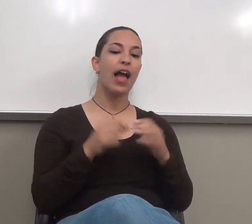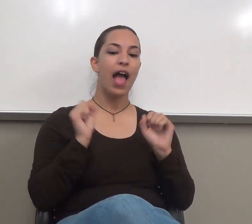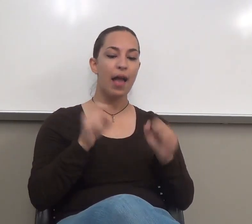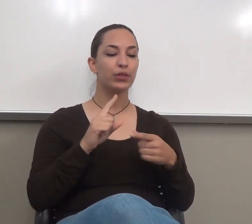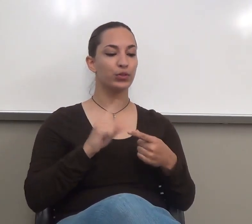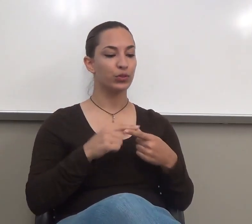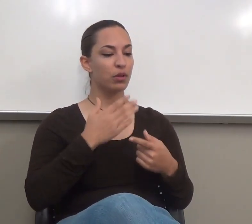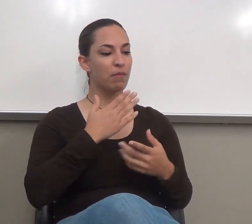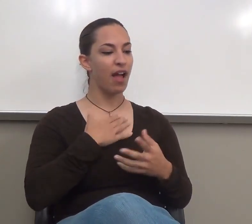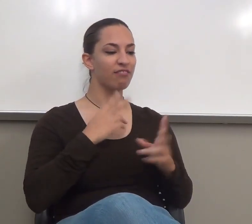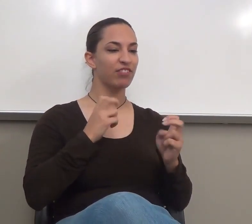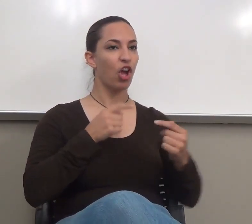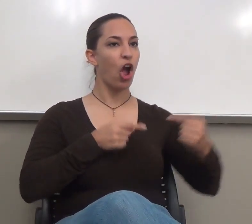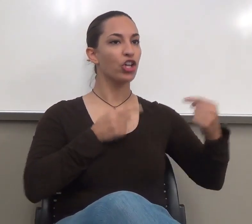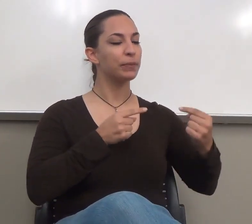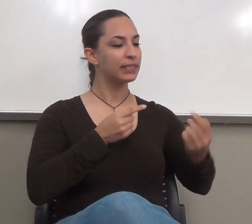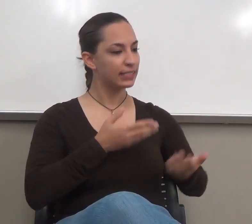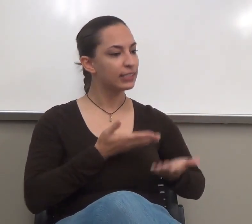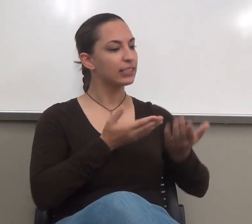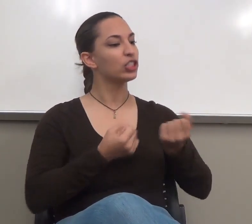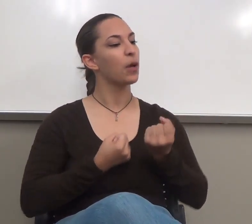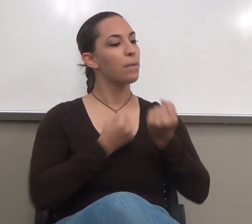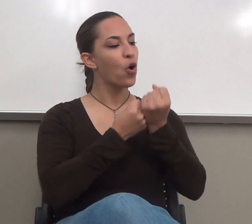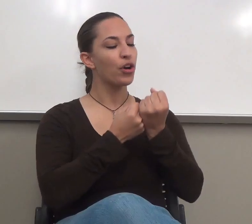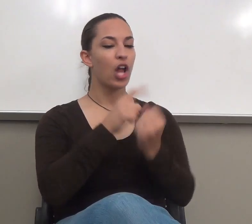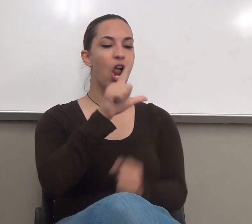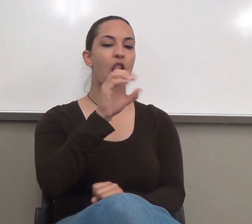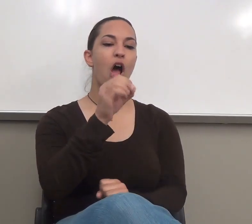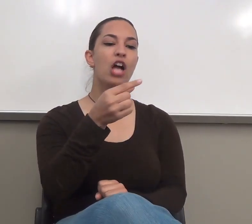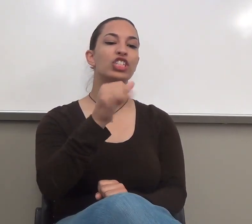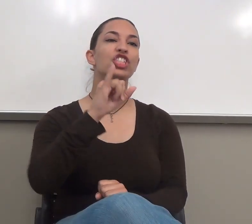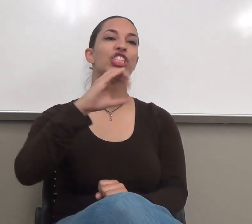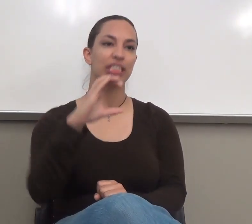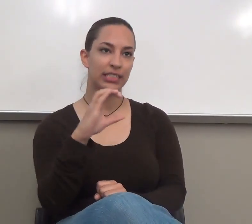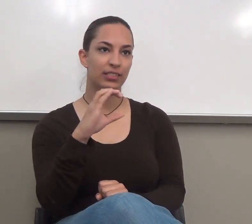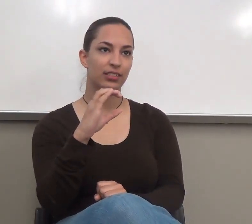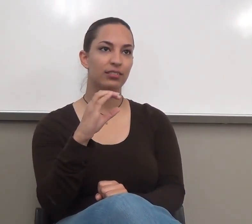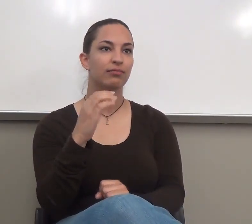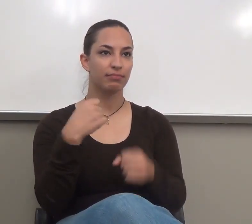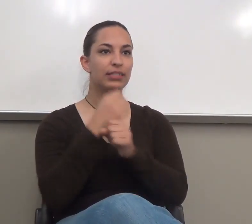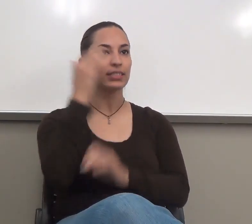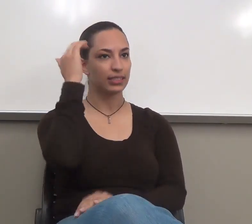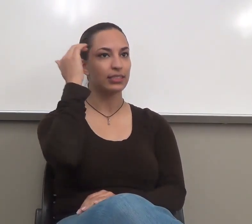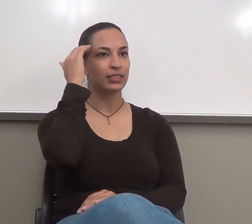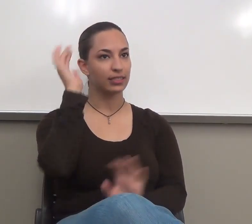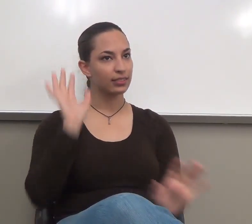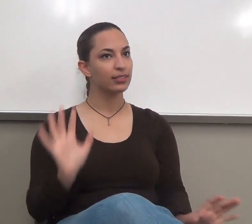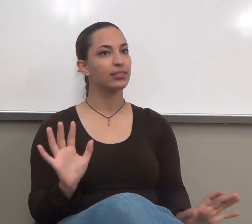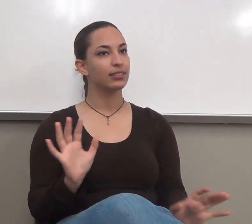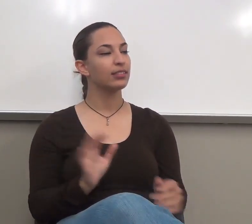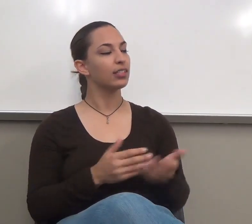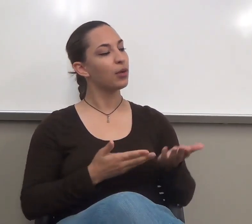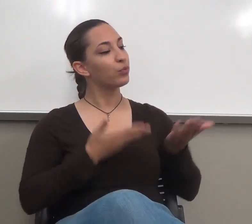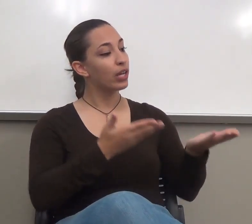stronger if you argued this. And they didn't get mad at each other, because that's what this is about, is being